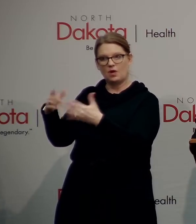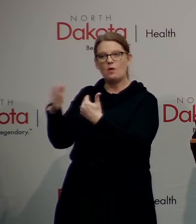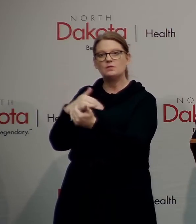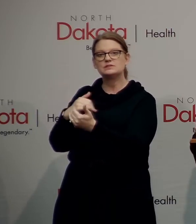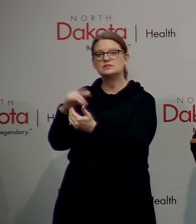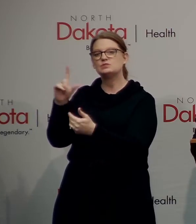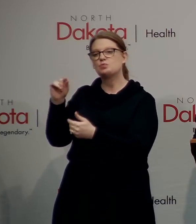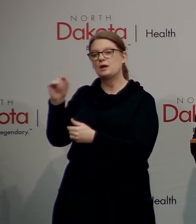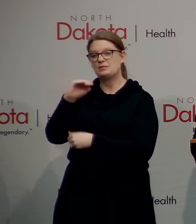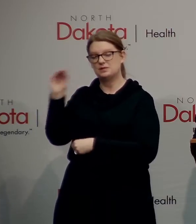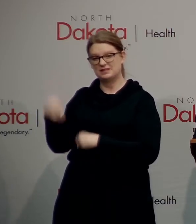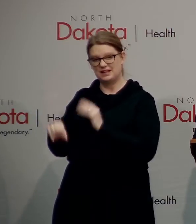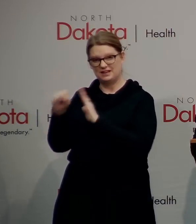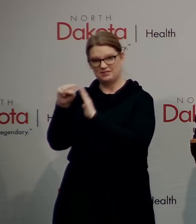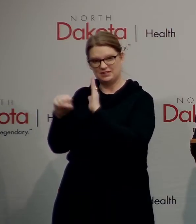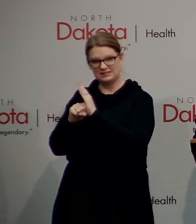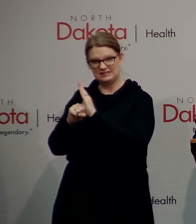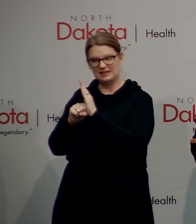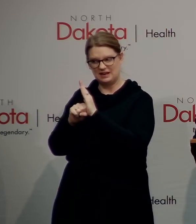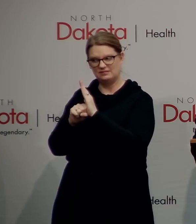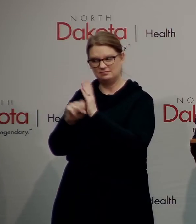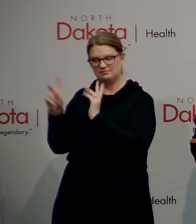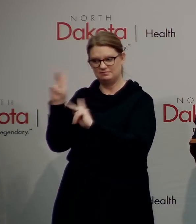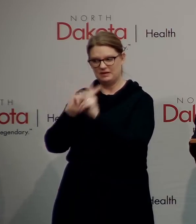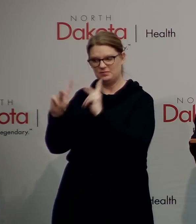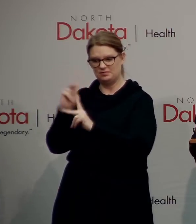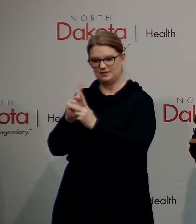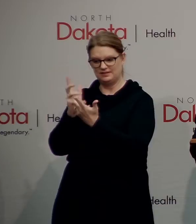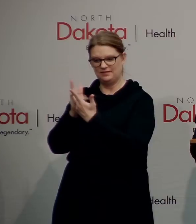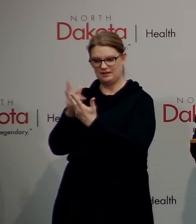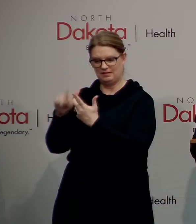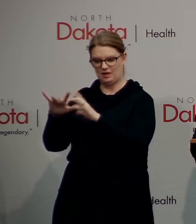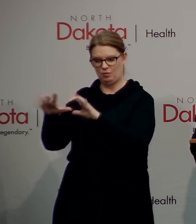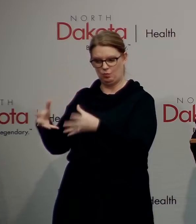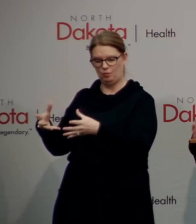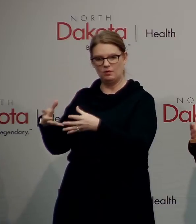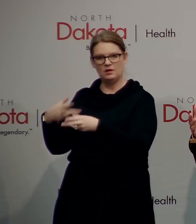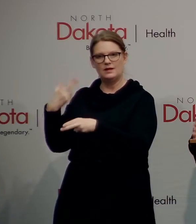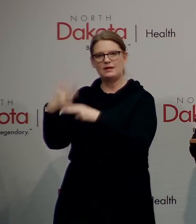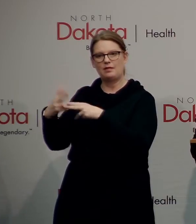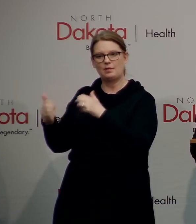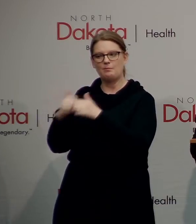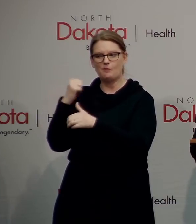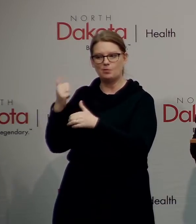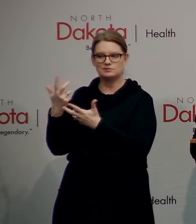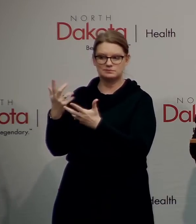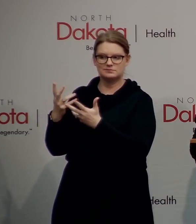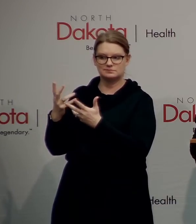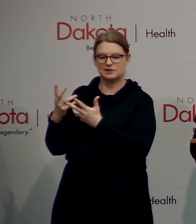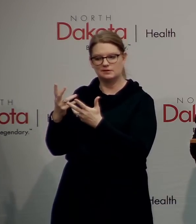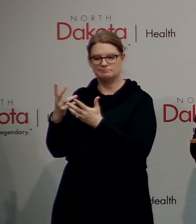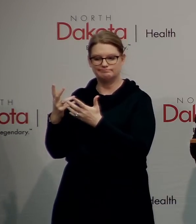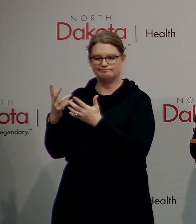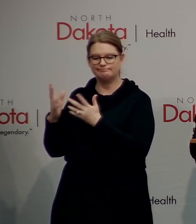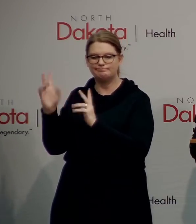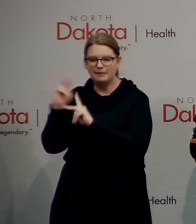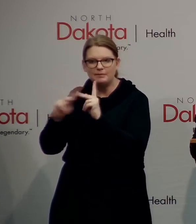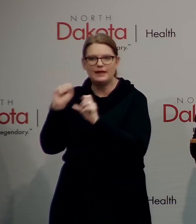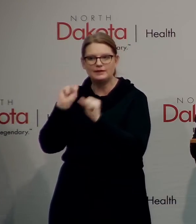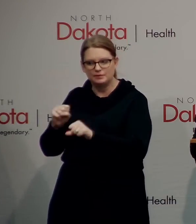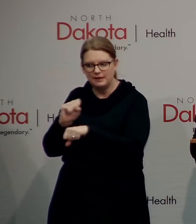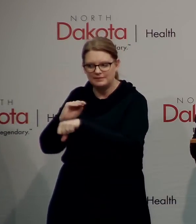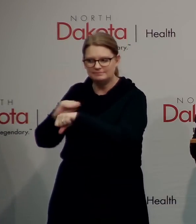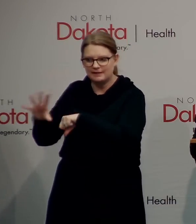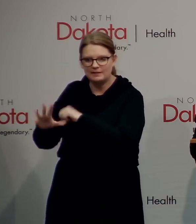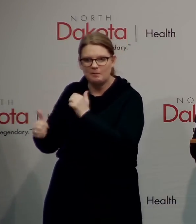to 20% of our state population actually would fit into the group that we're calling the most vulnerable North Dakotans. We're not talking about 5